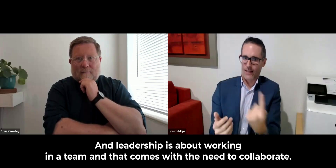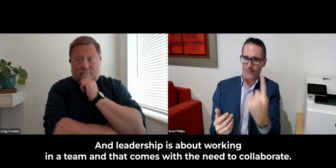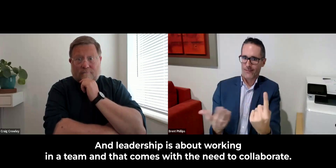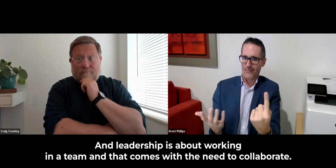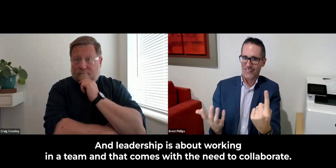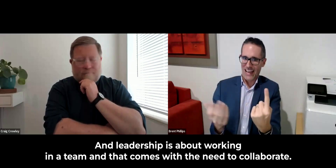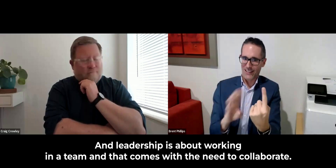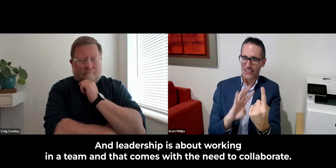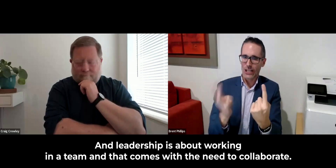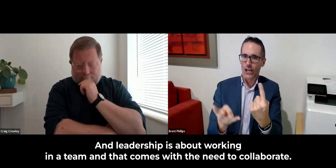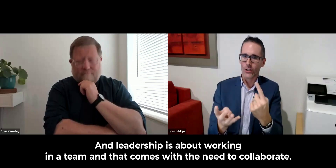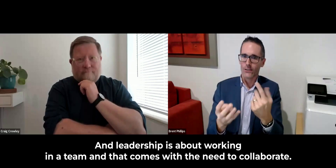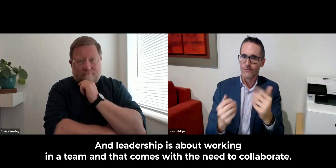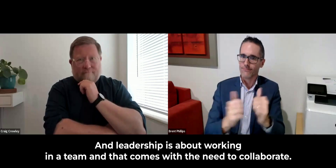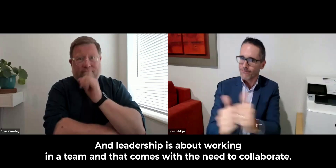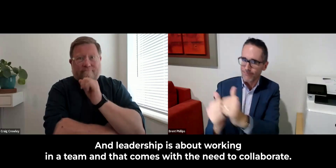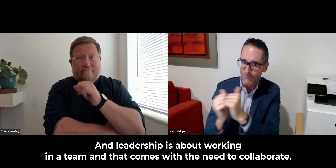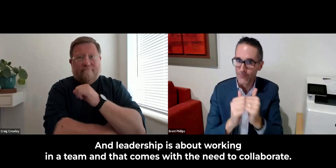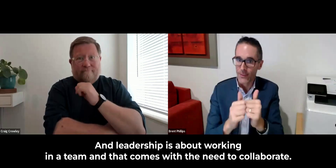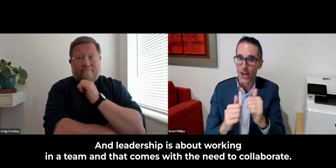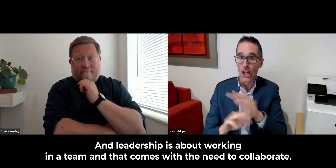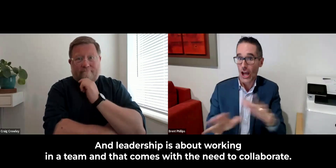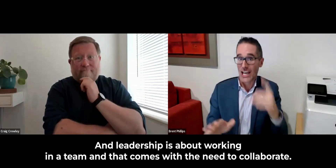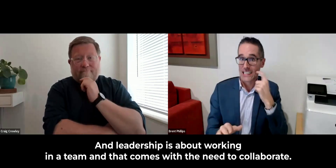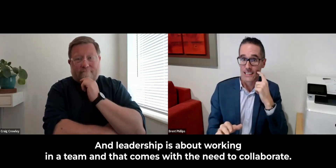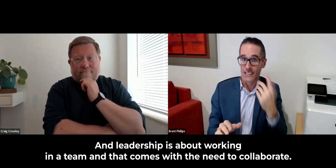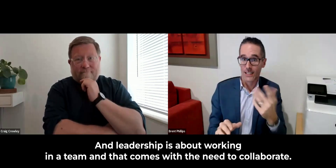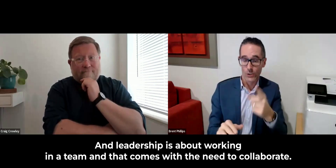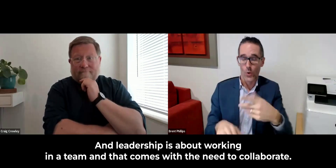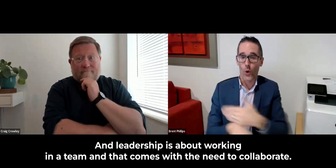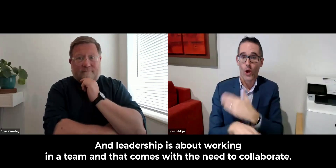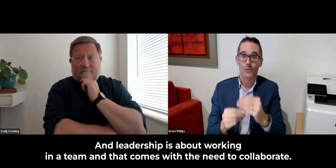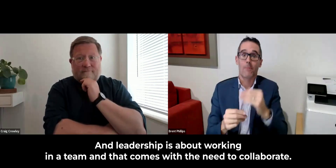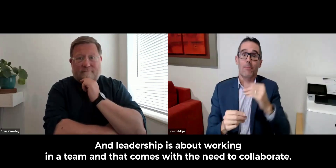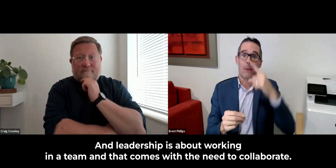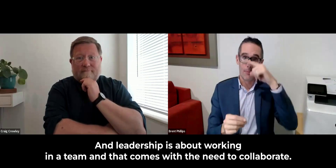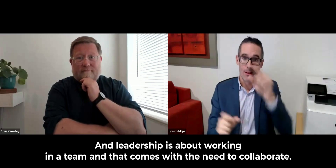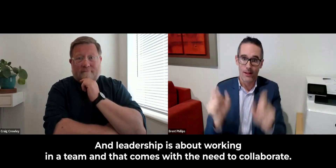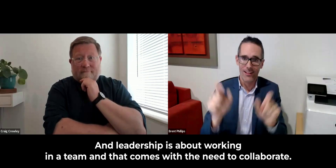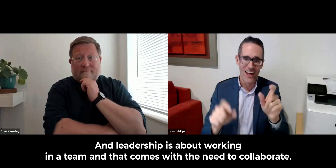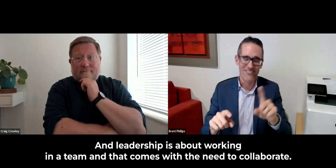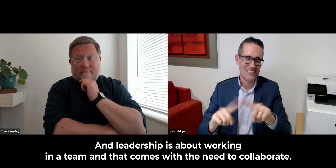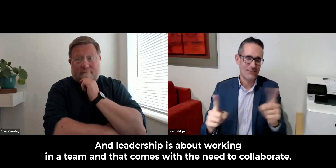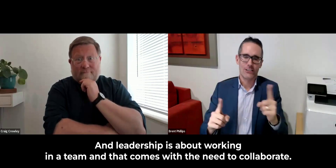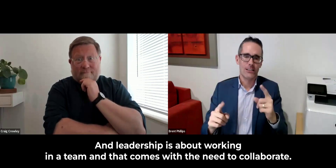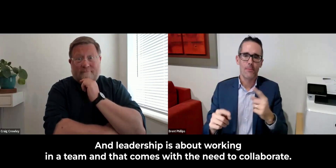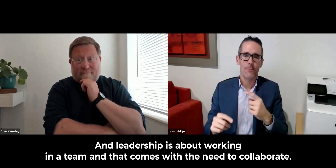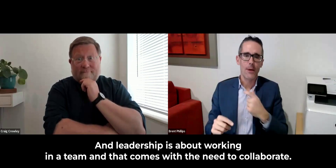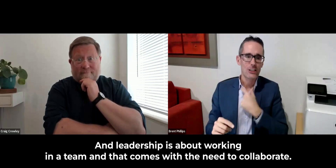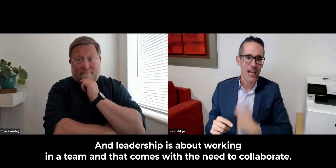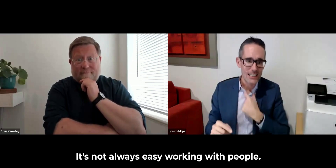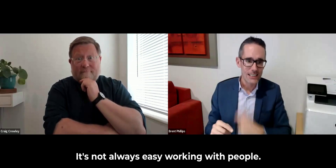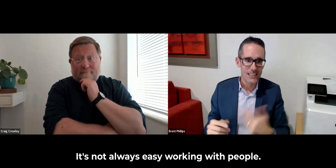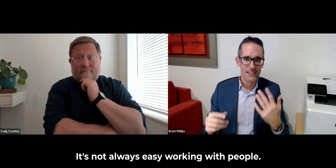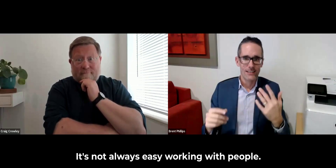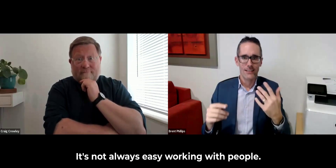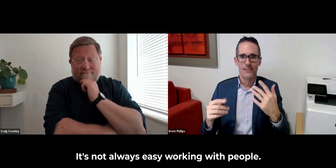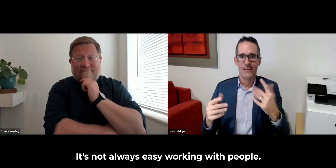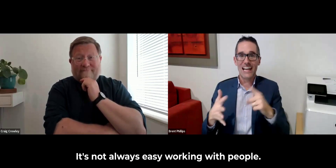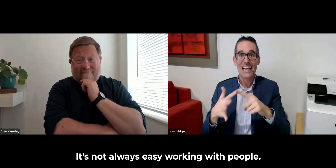And leadership is about working in a team, and that comes with the need to collaborate. It's not always easy